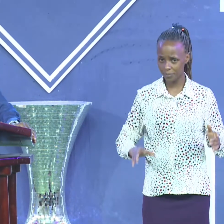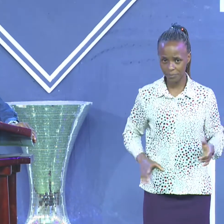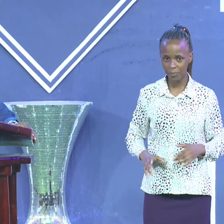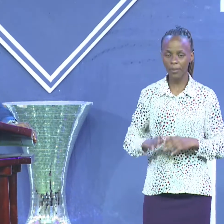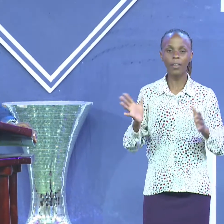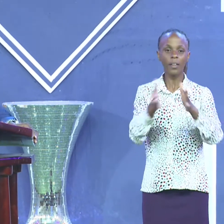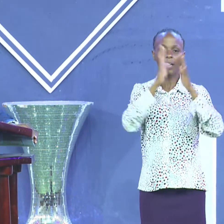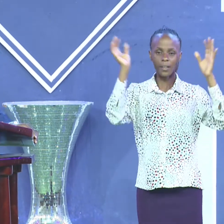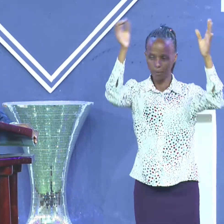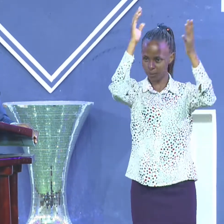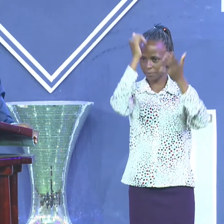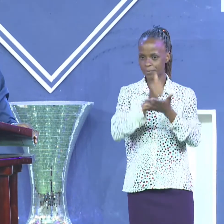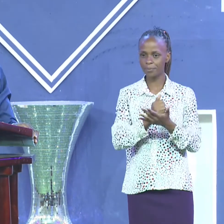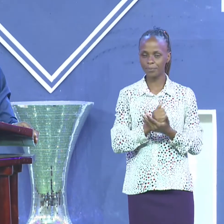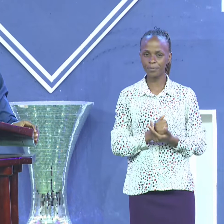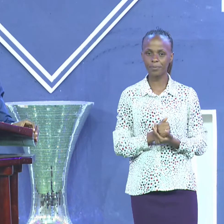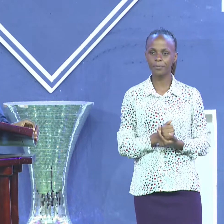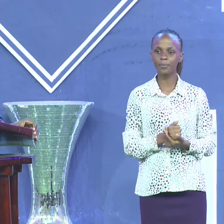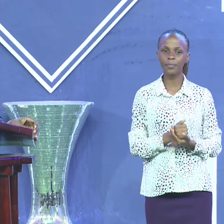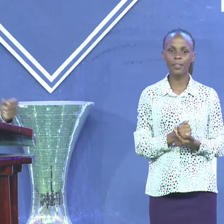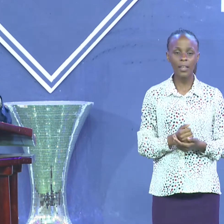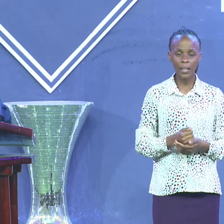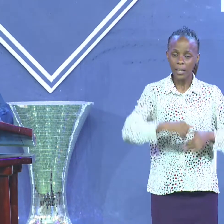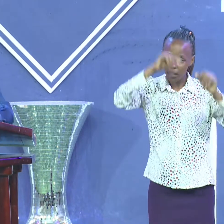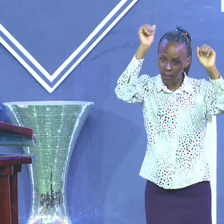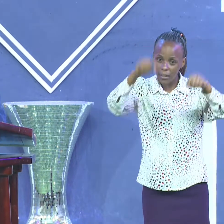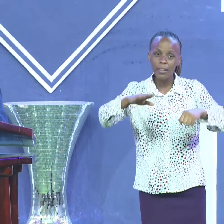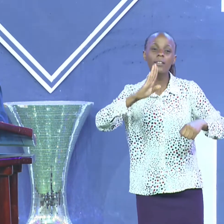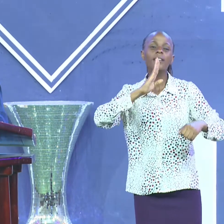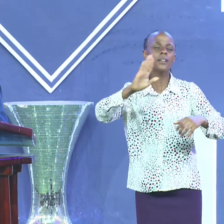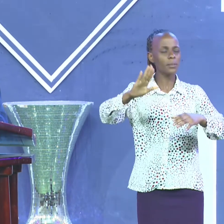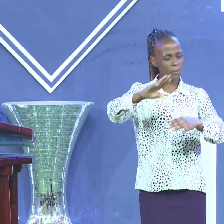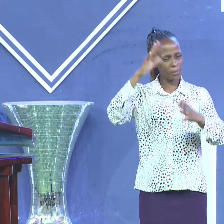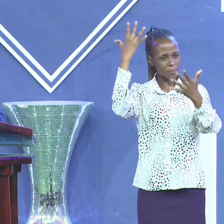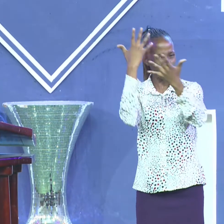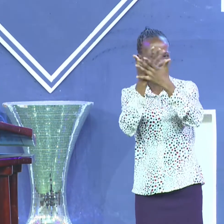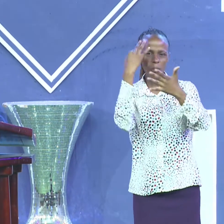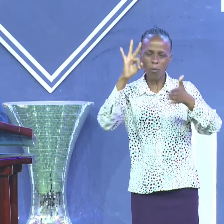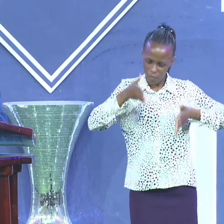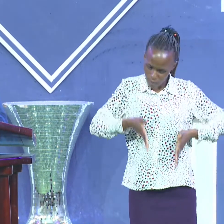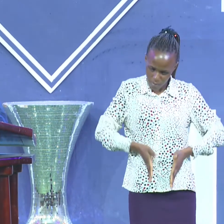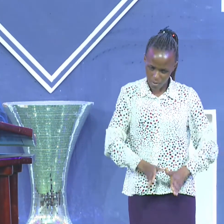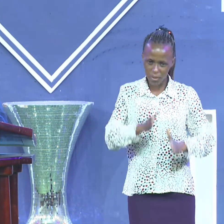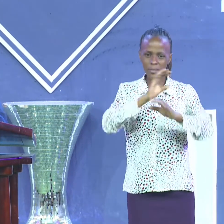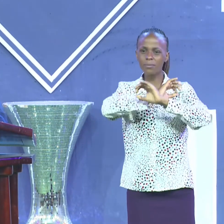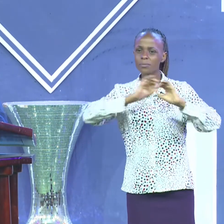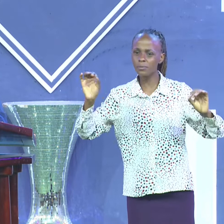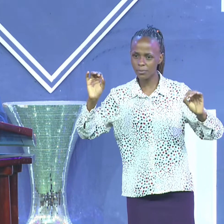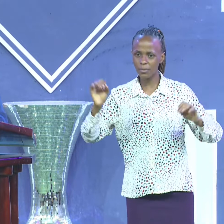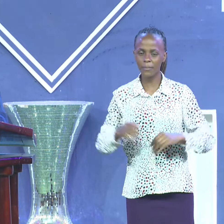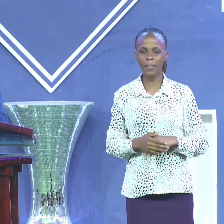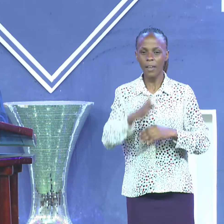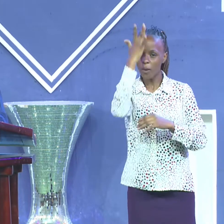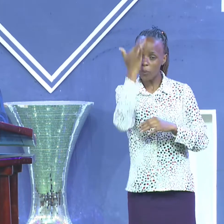name. Hallelujah. Amen. lisobola okubeera nga komera nga lya butazaala. It could be a prison of not giving birth. Lwaki amakomera gano